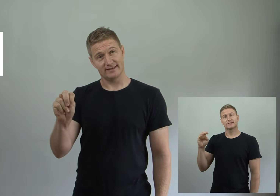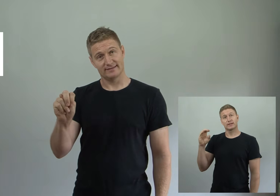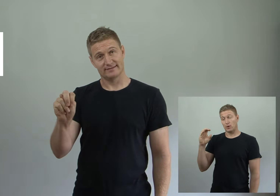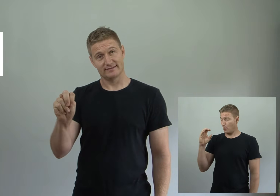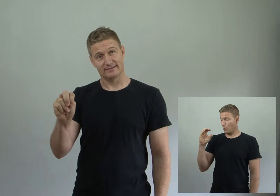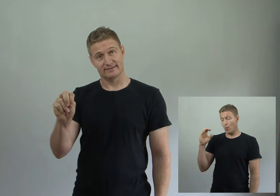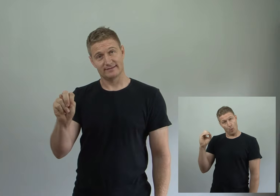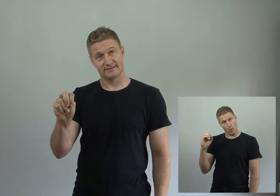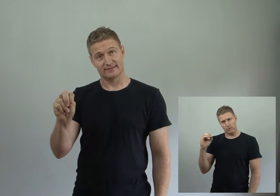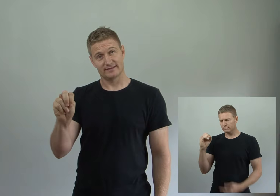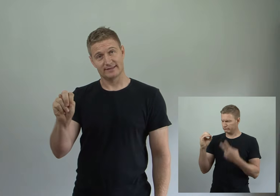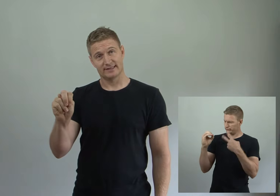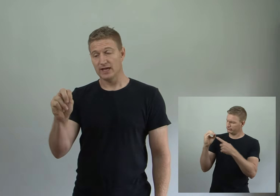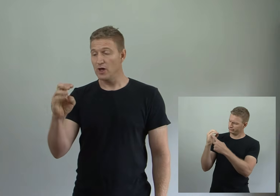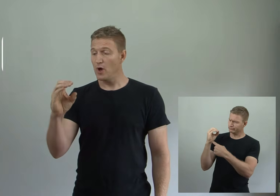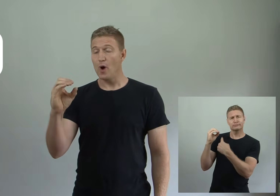N,